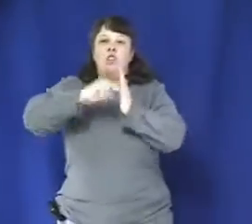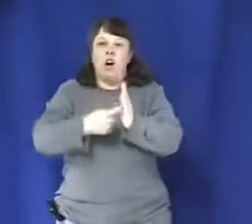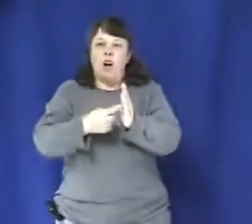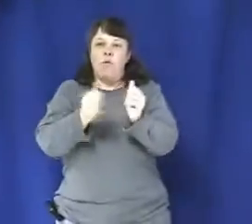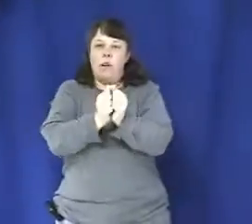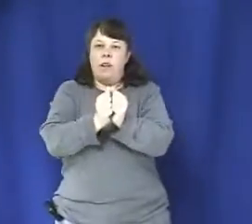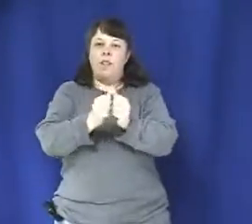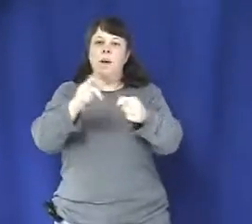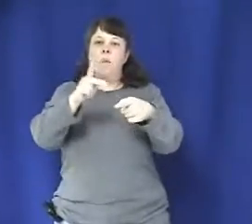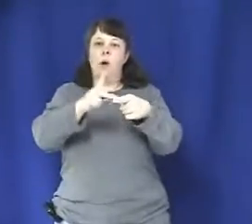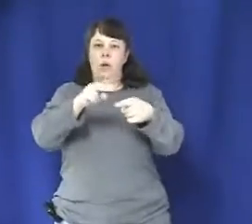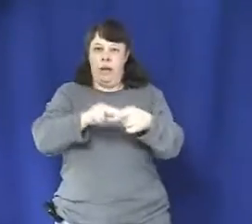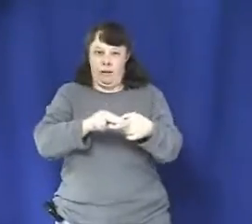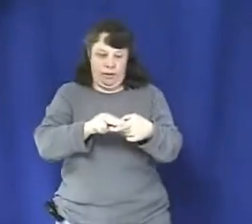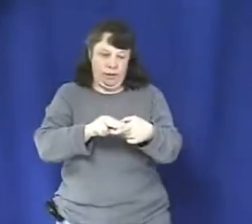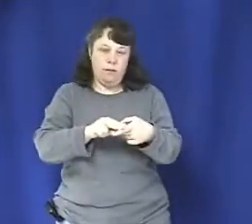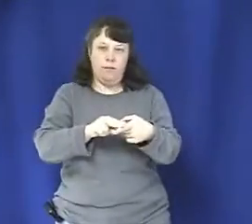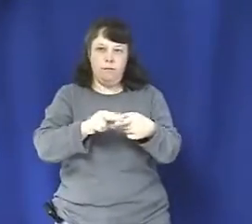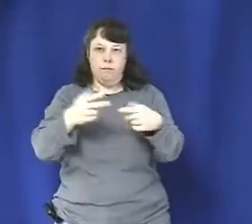Start off with pronouns.